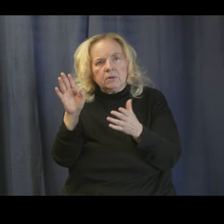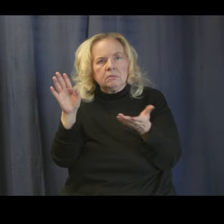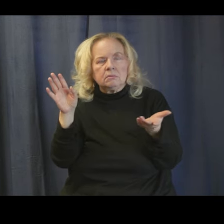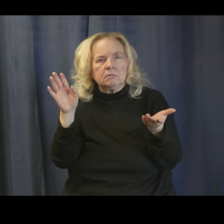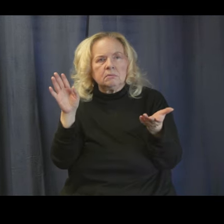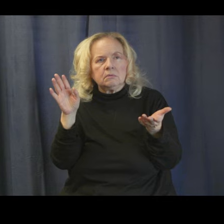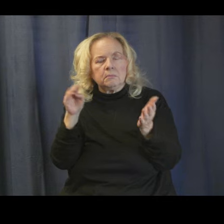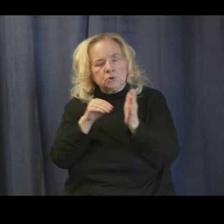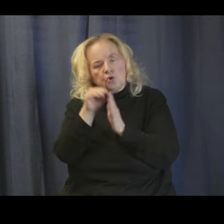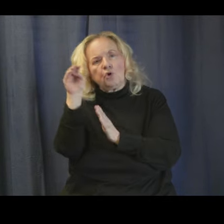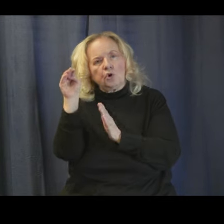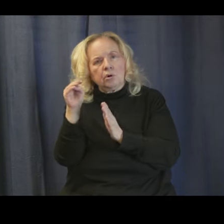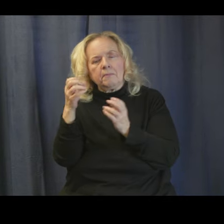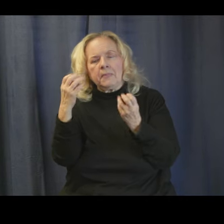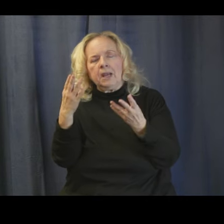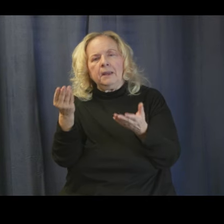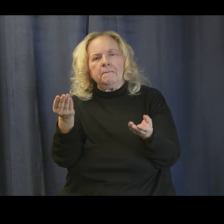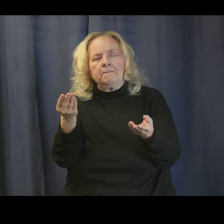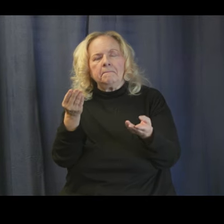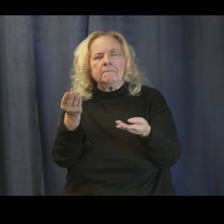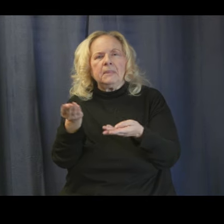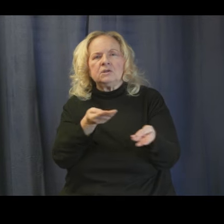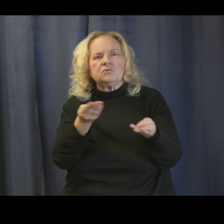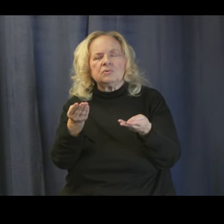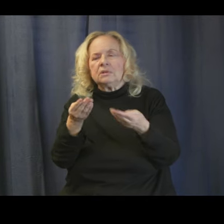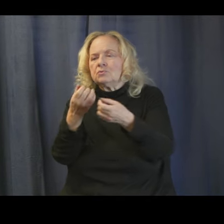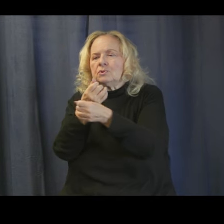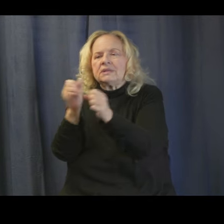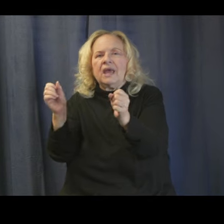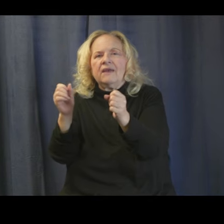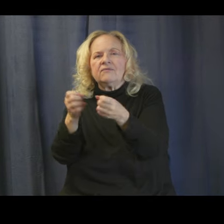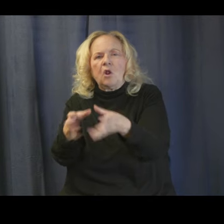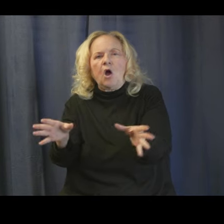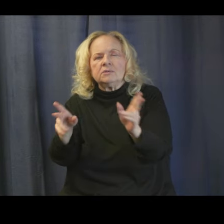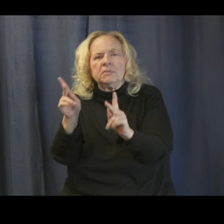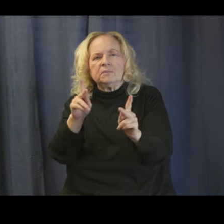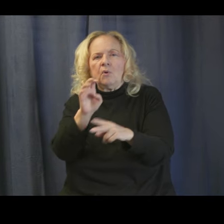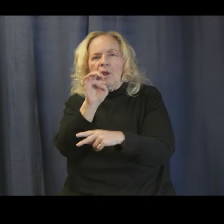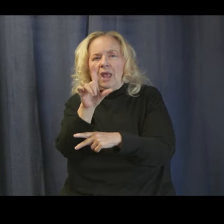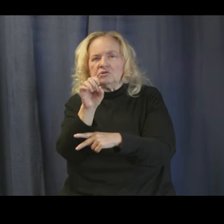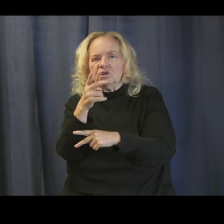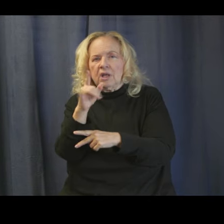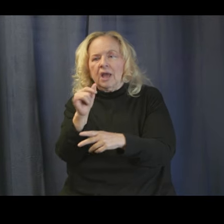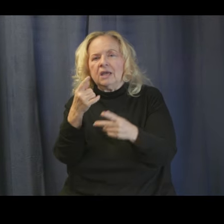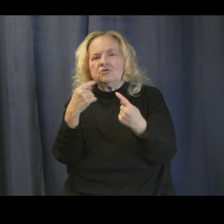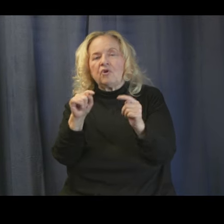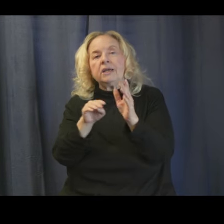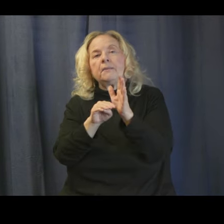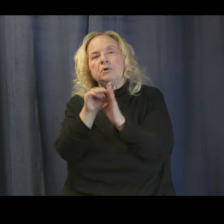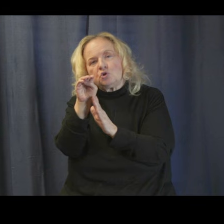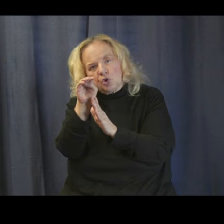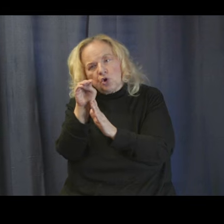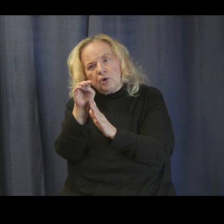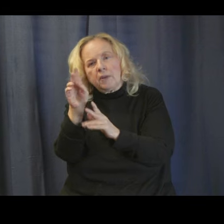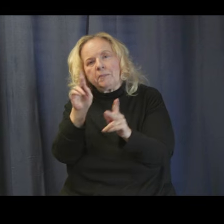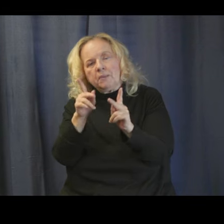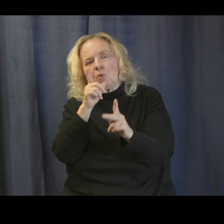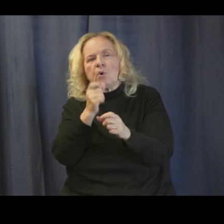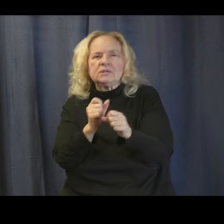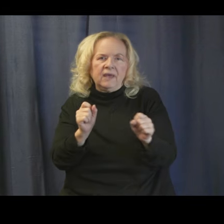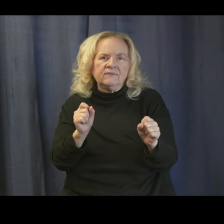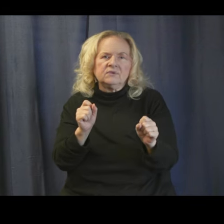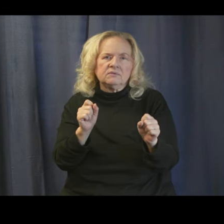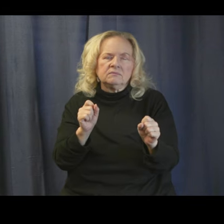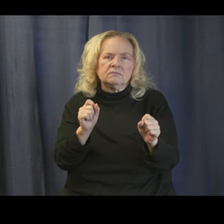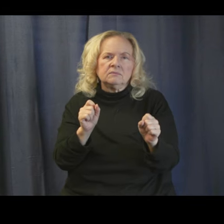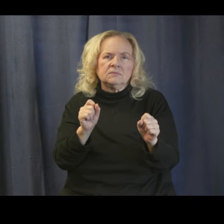I mean, a lot of ministries are out there trying to save the lost. El Shaddai is trying to mature those who are